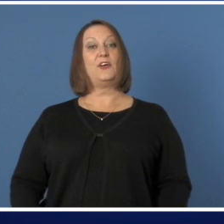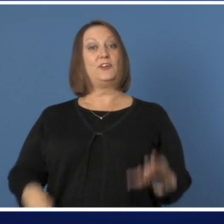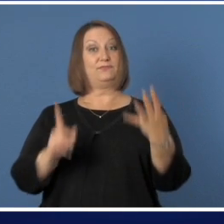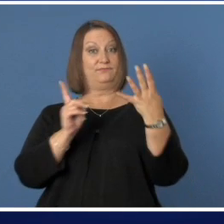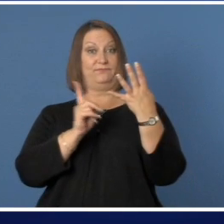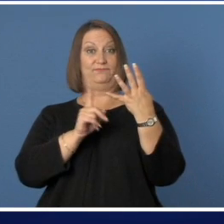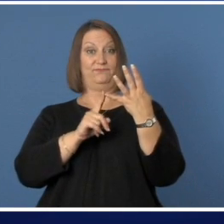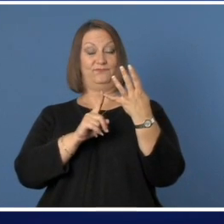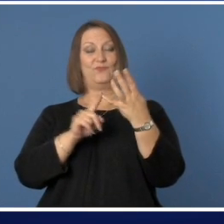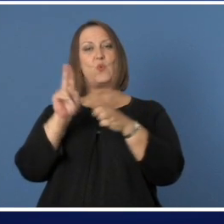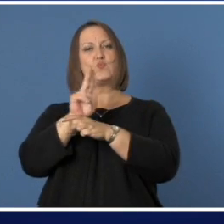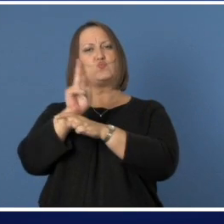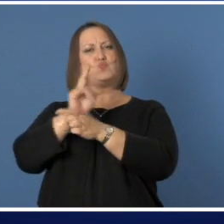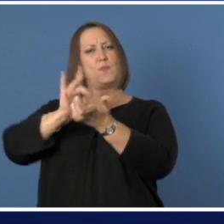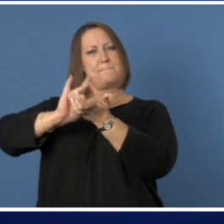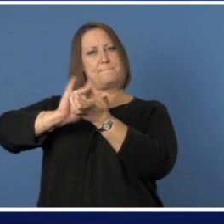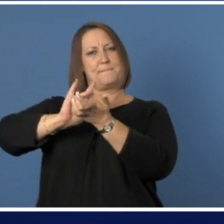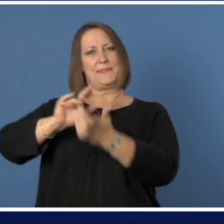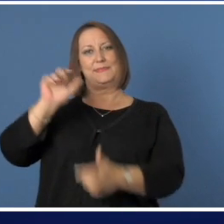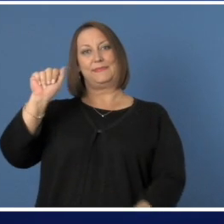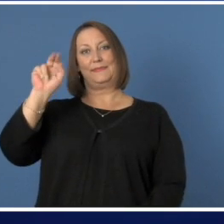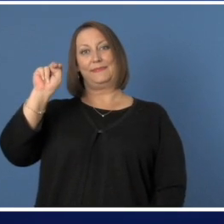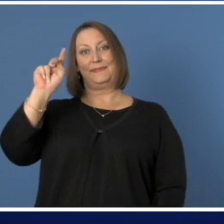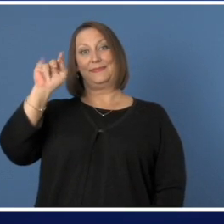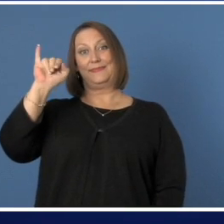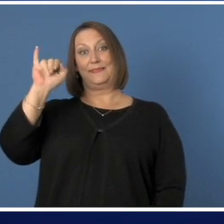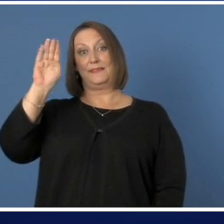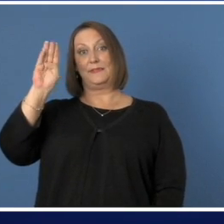Use antibiotics sensibly